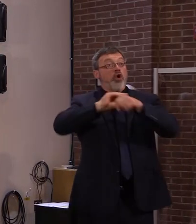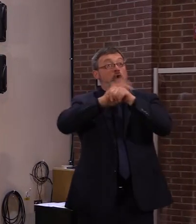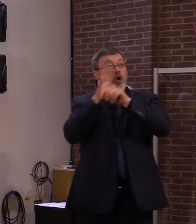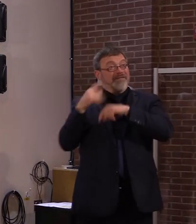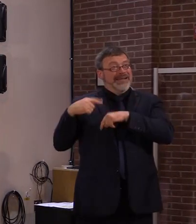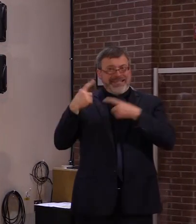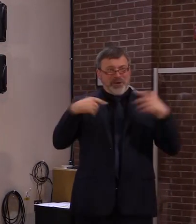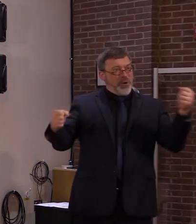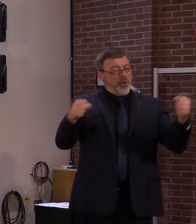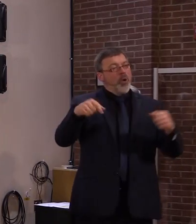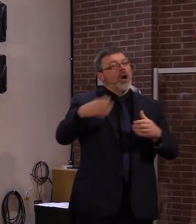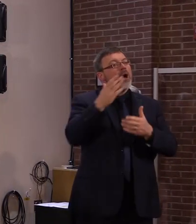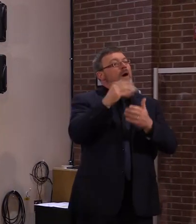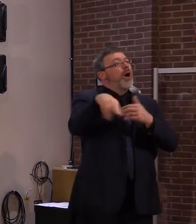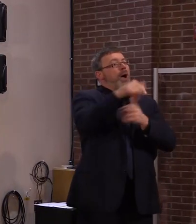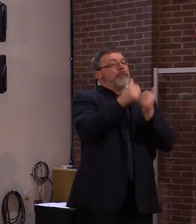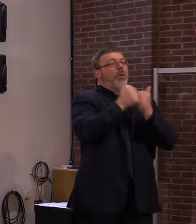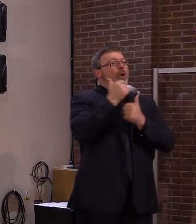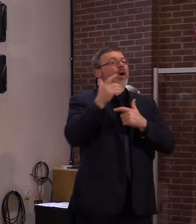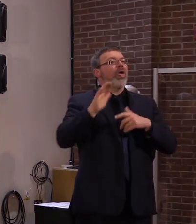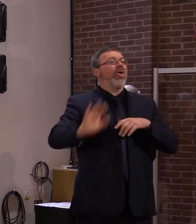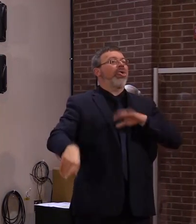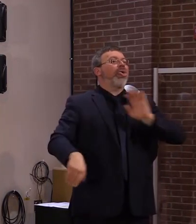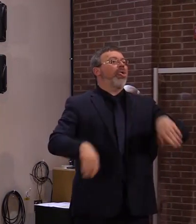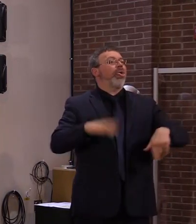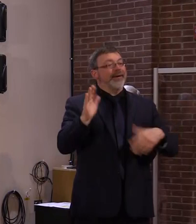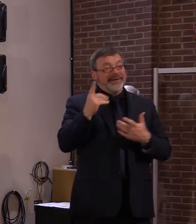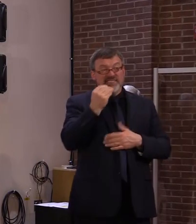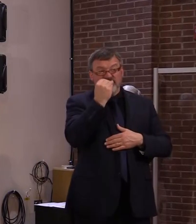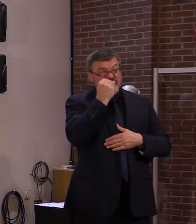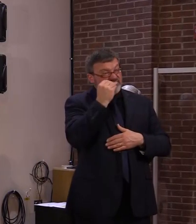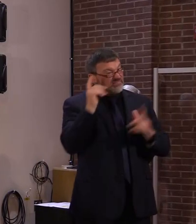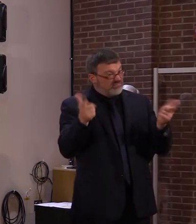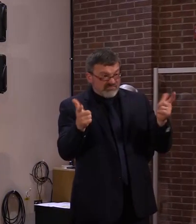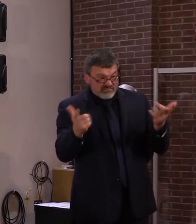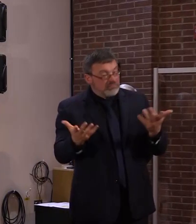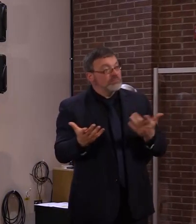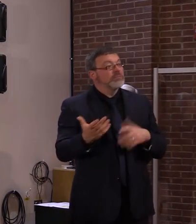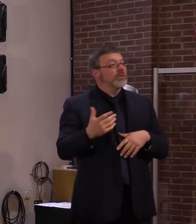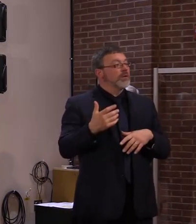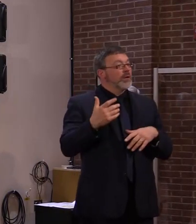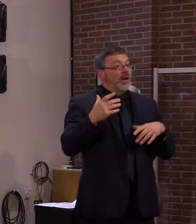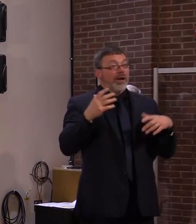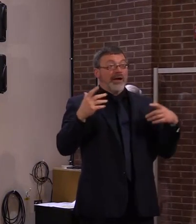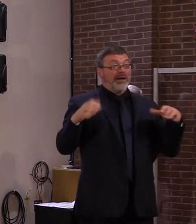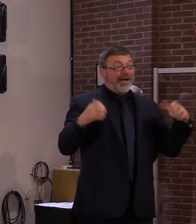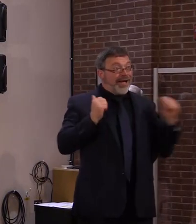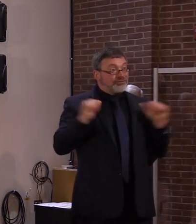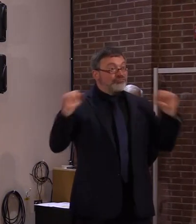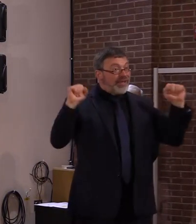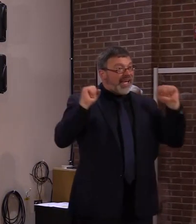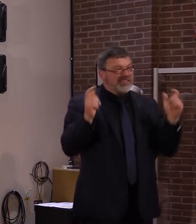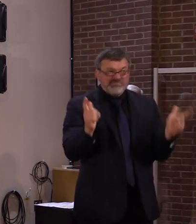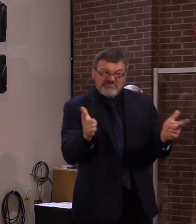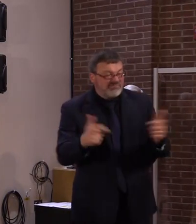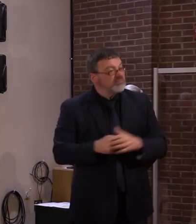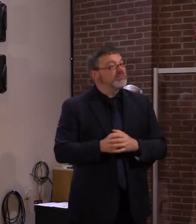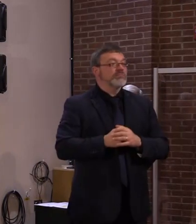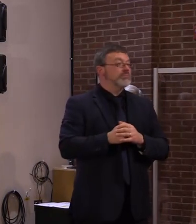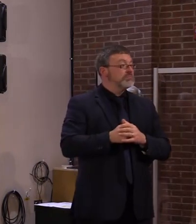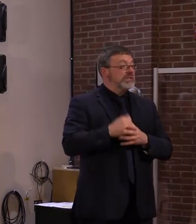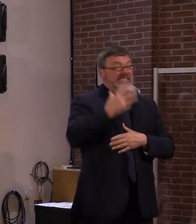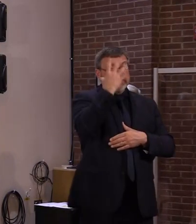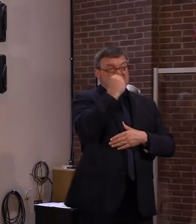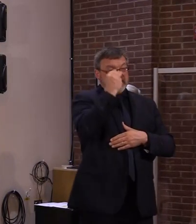physical activity, irregular sleep patterns, as well as substance misuse, some of which are